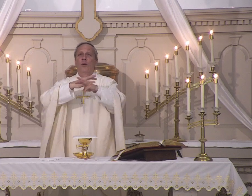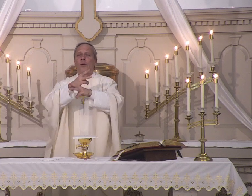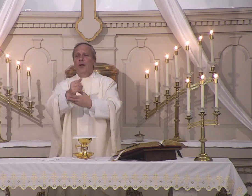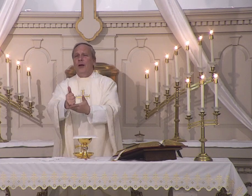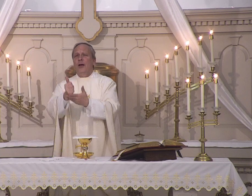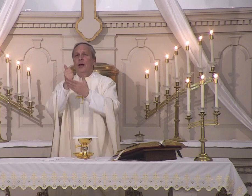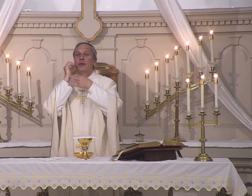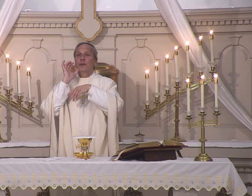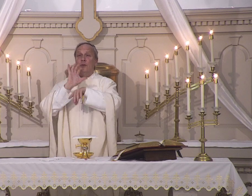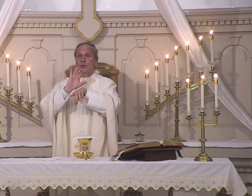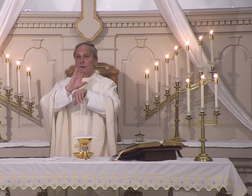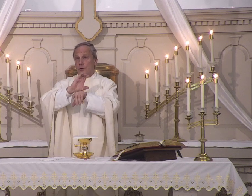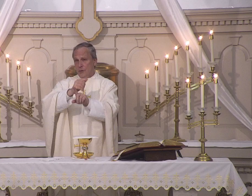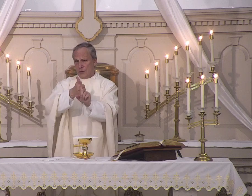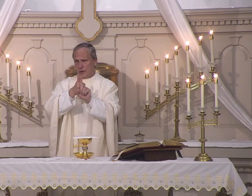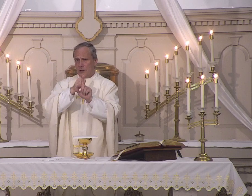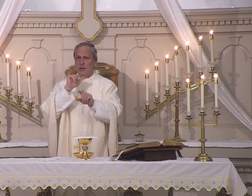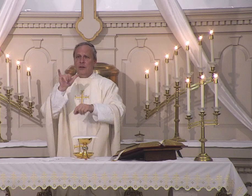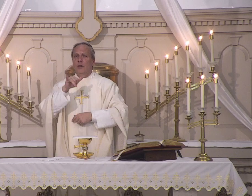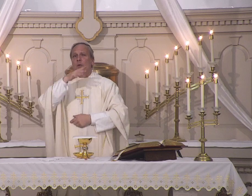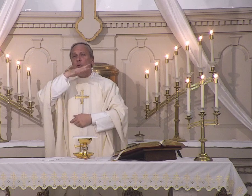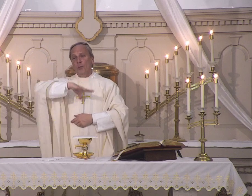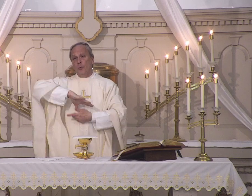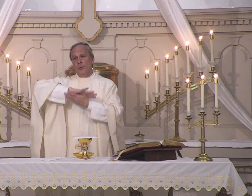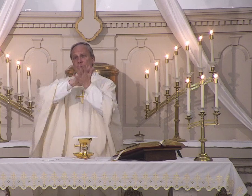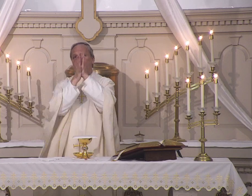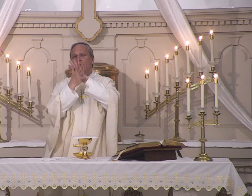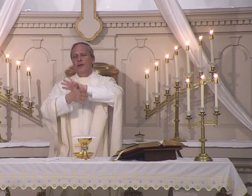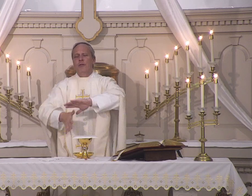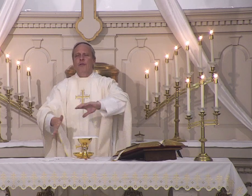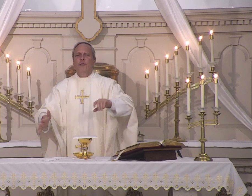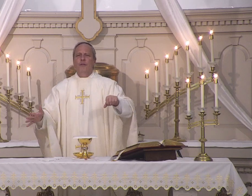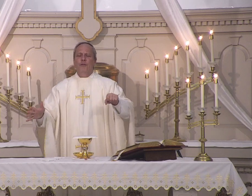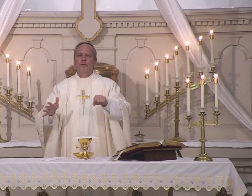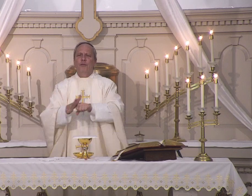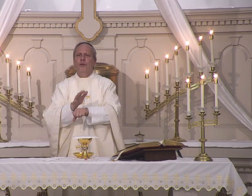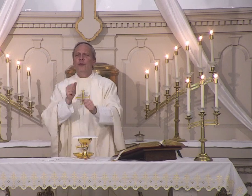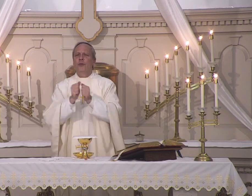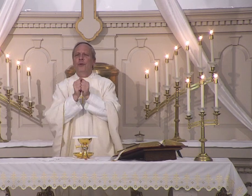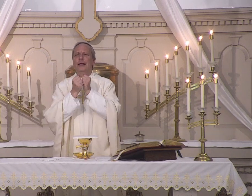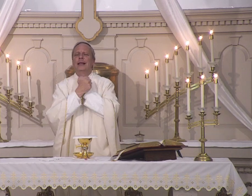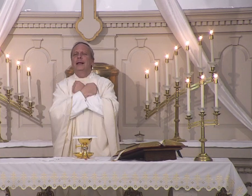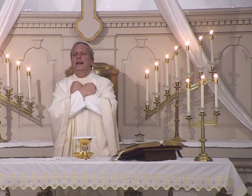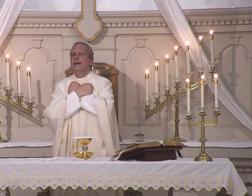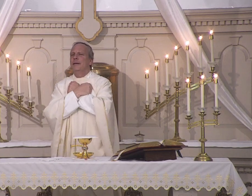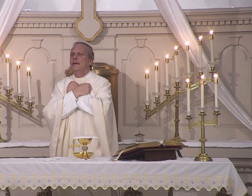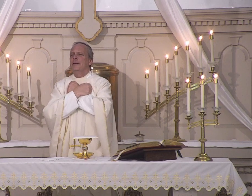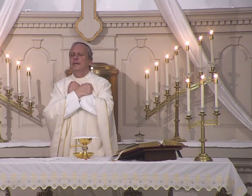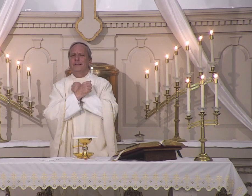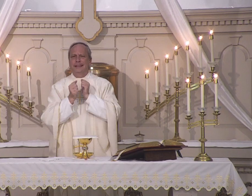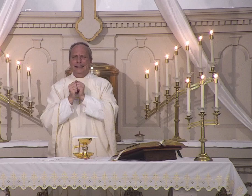Remember, Lord, your church spread throughout the world, and bring her to the fullness of charity.